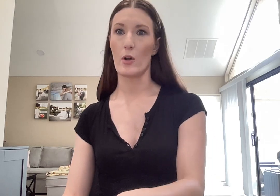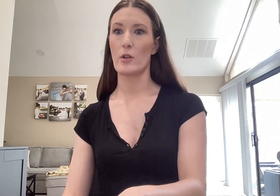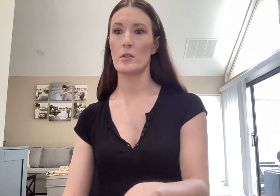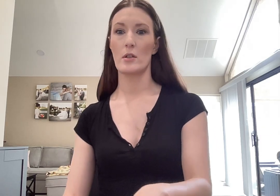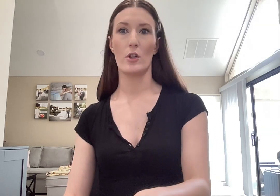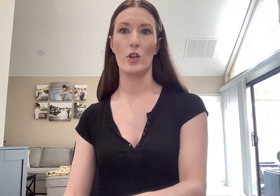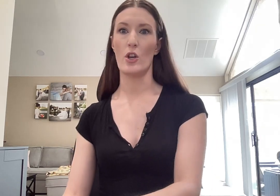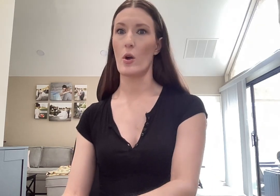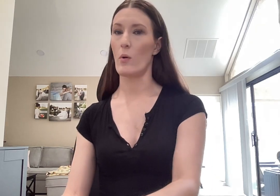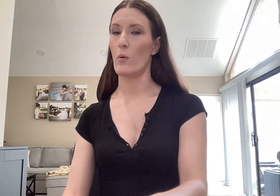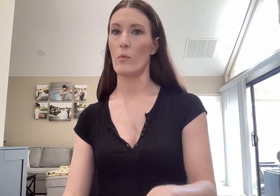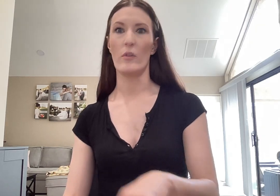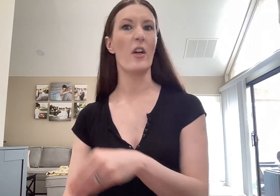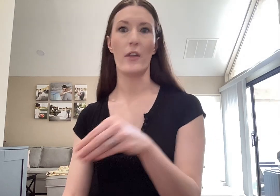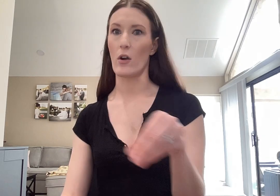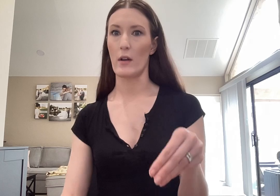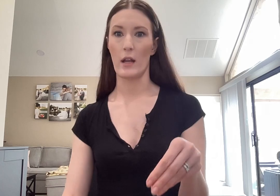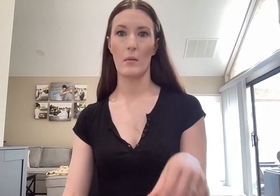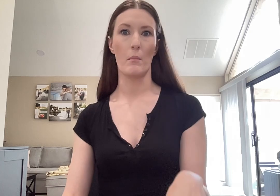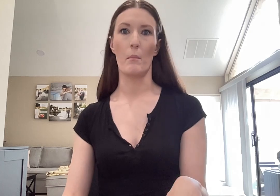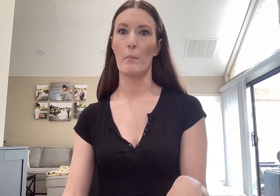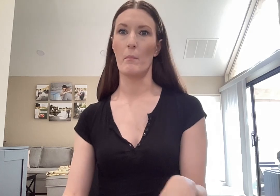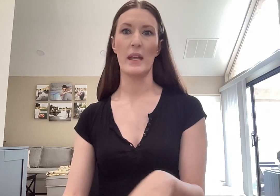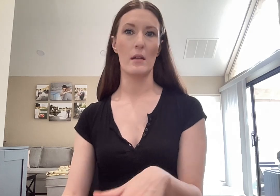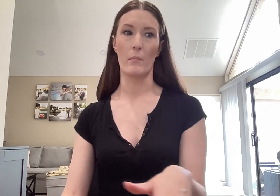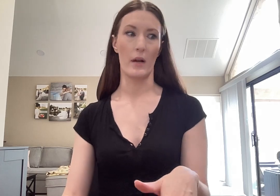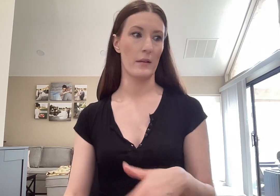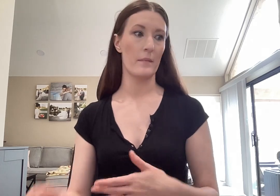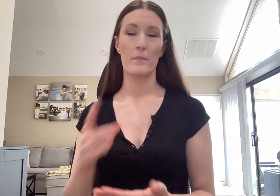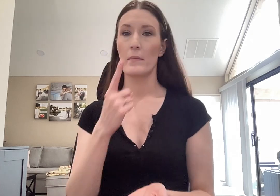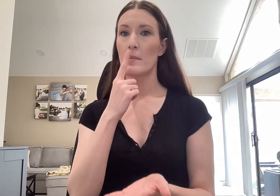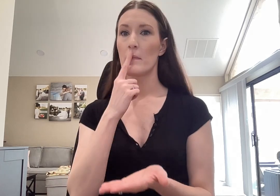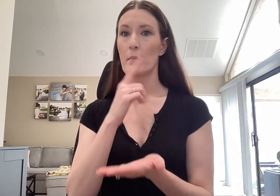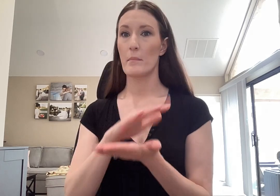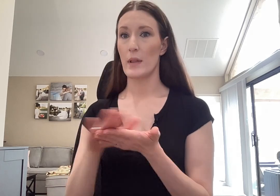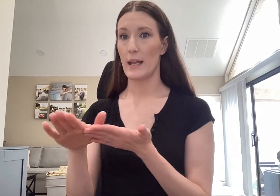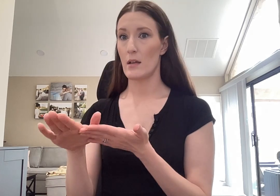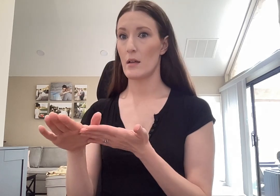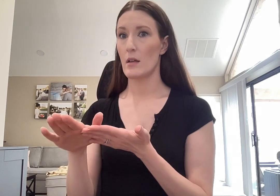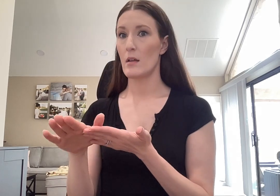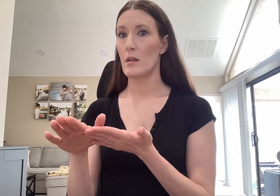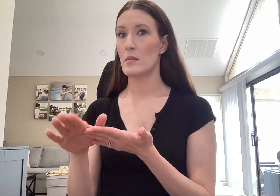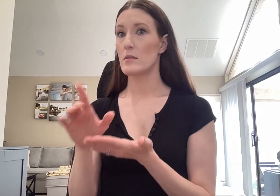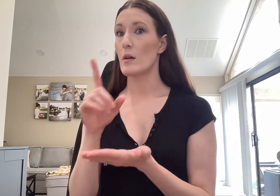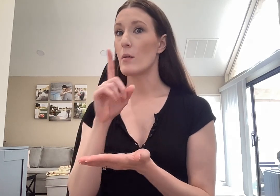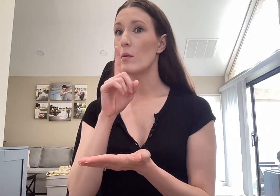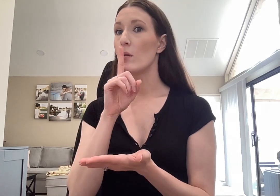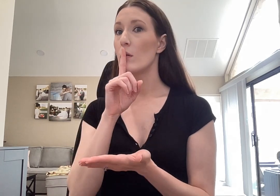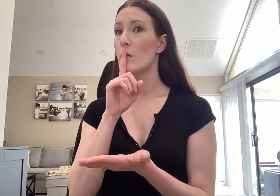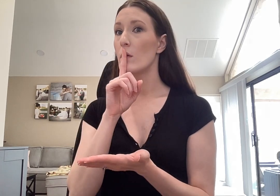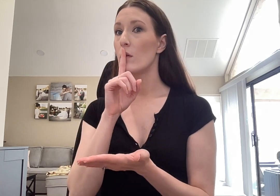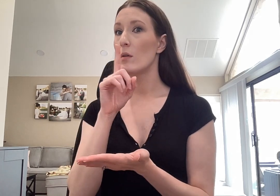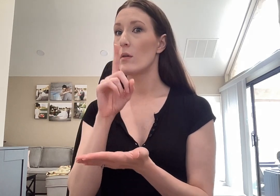hamburgers, nothing on it, meat and bun, plain. So